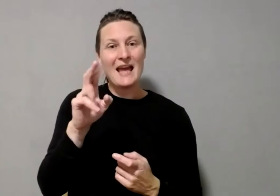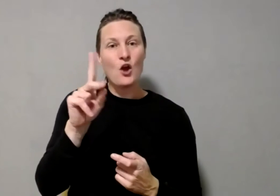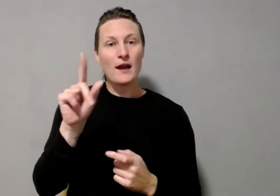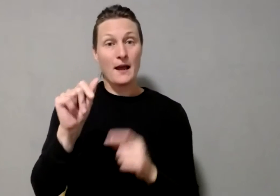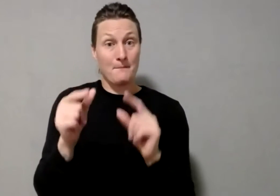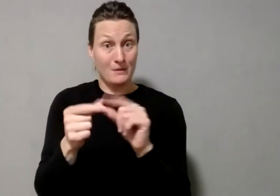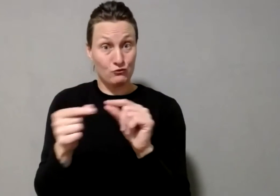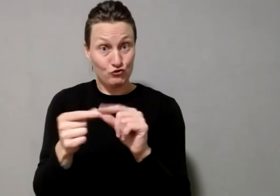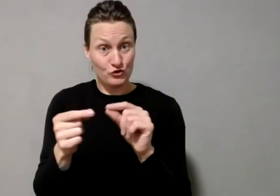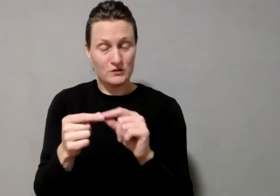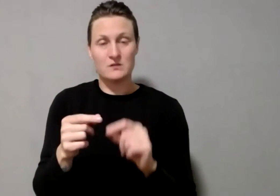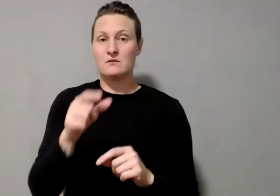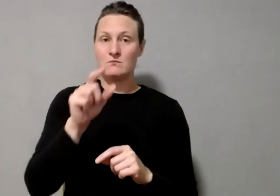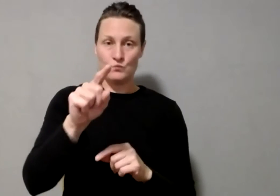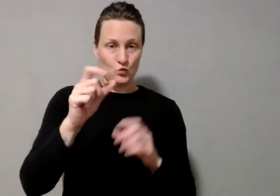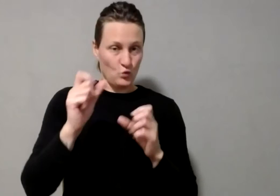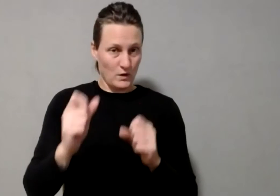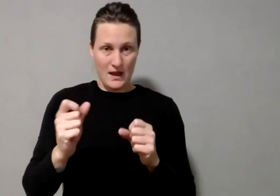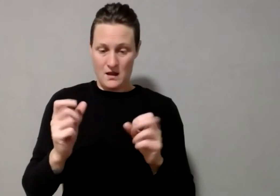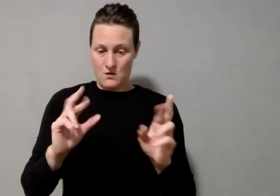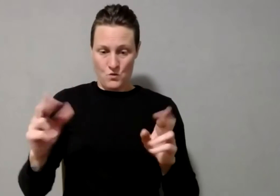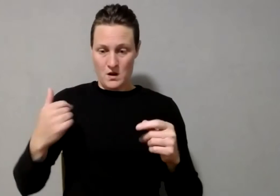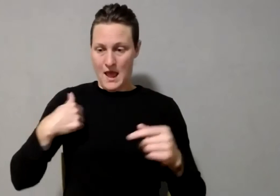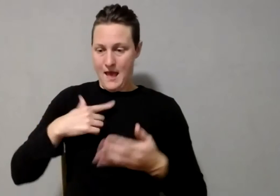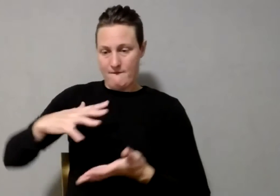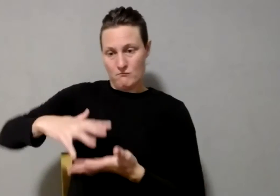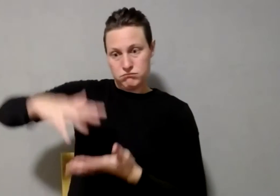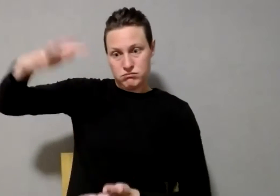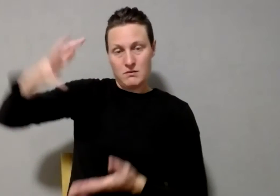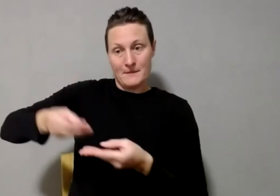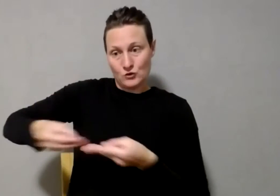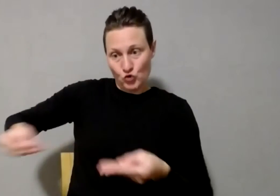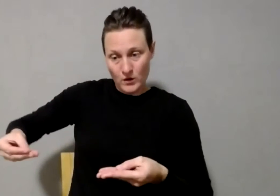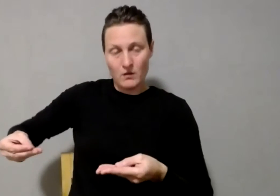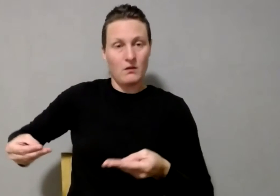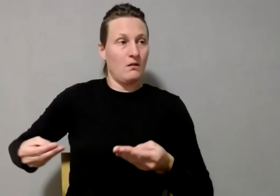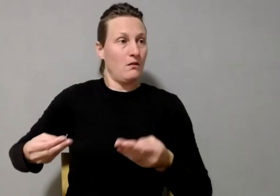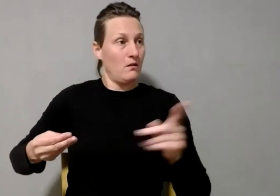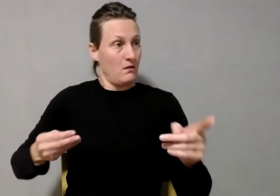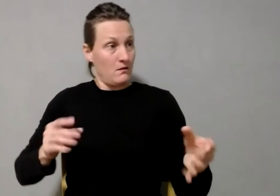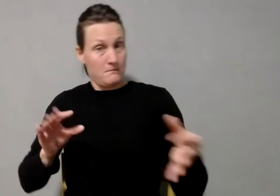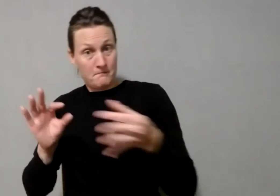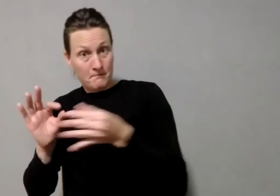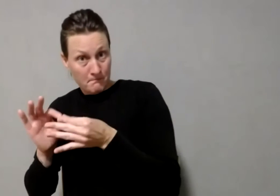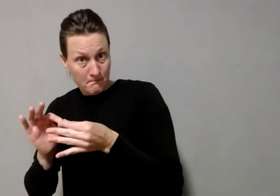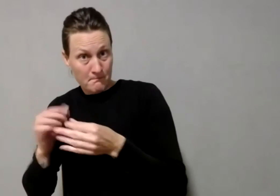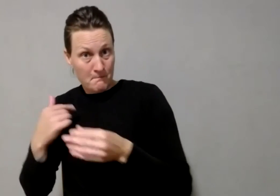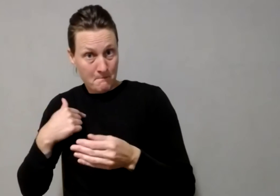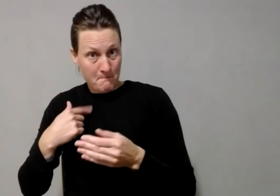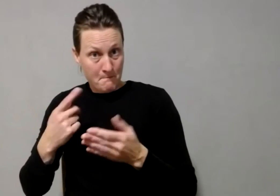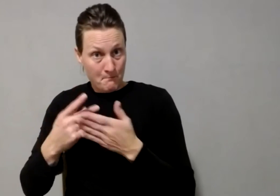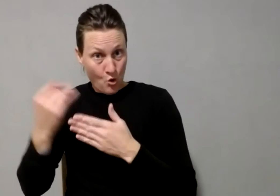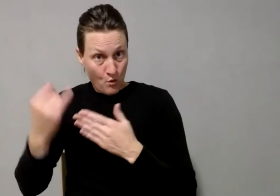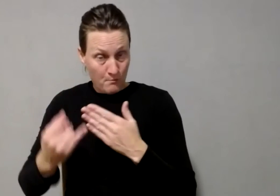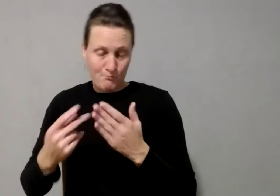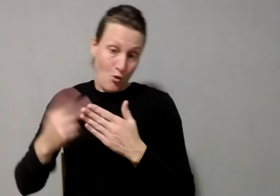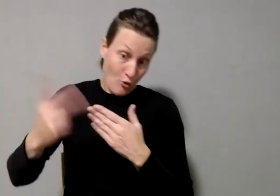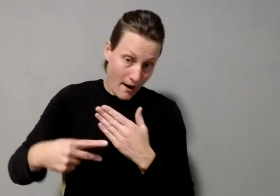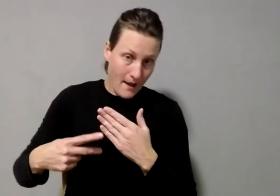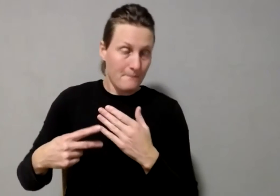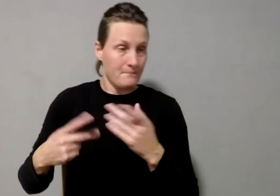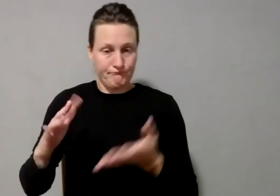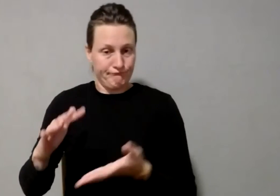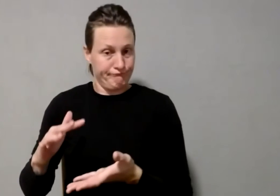kind, where you could engage in that way, and it could be in a part of an online program. If you were going to deliver